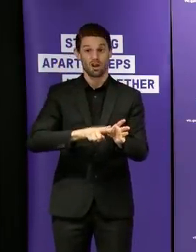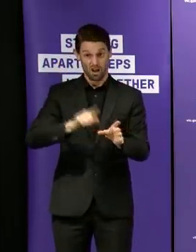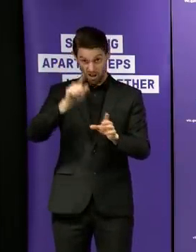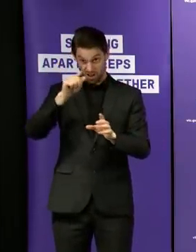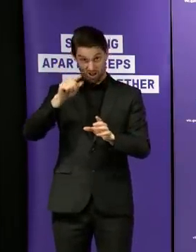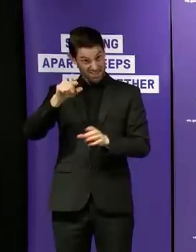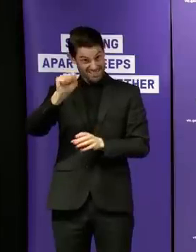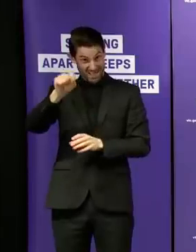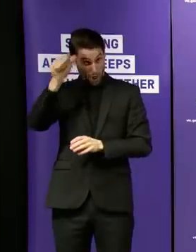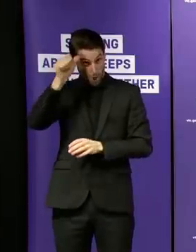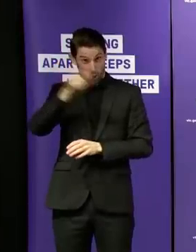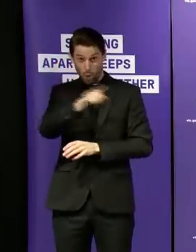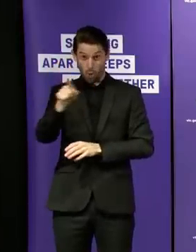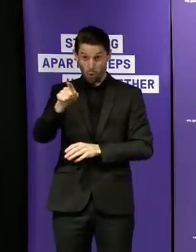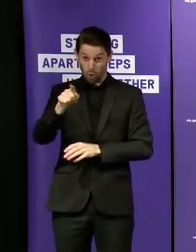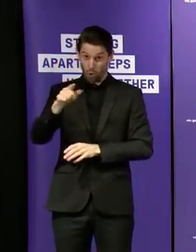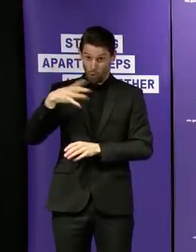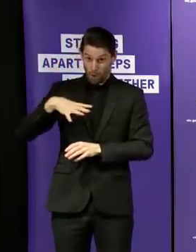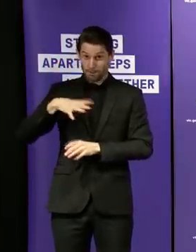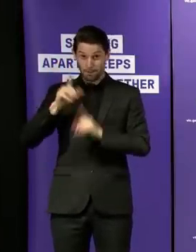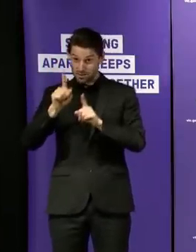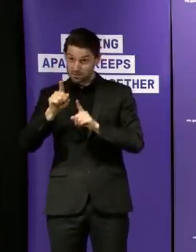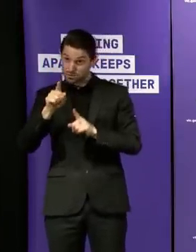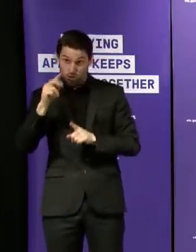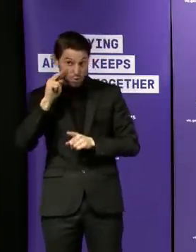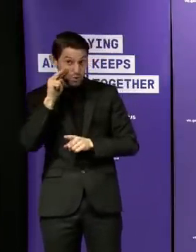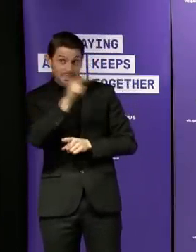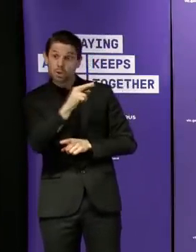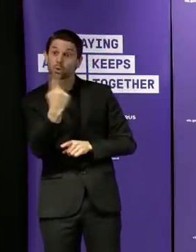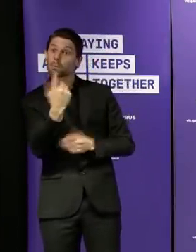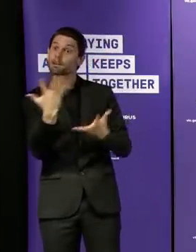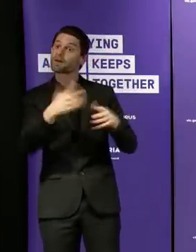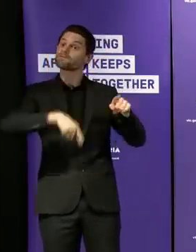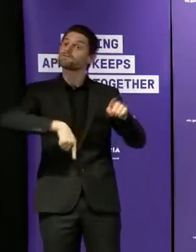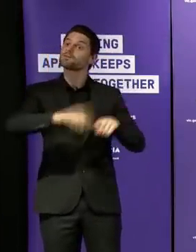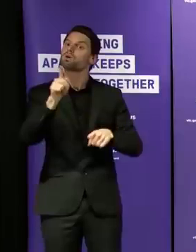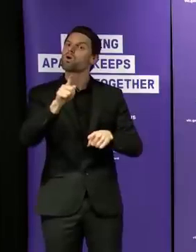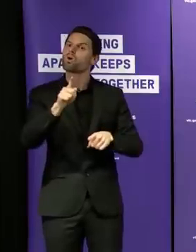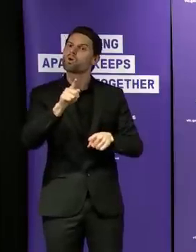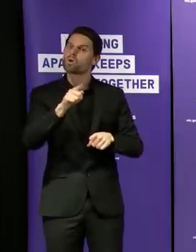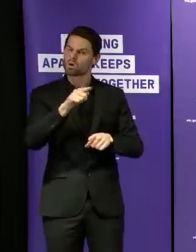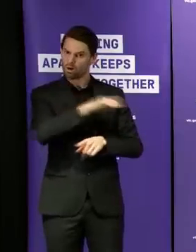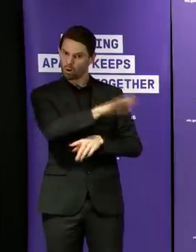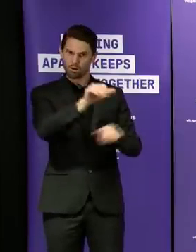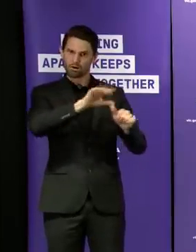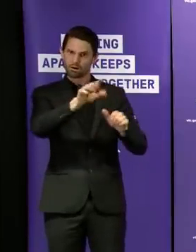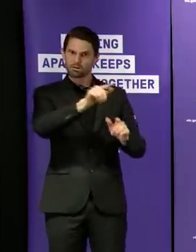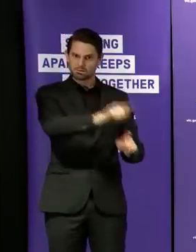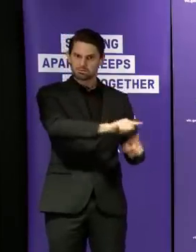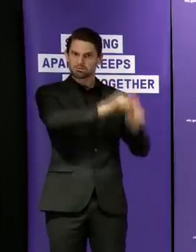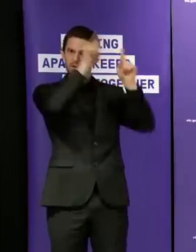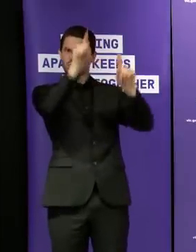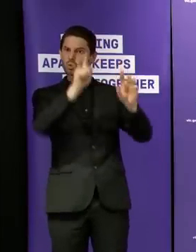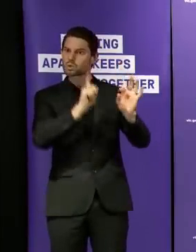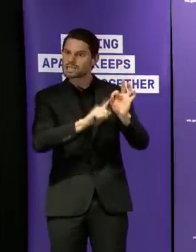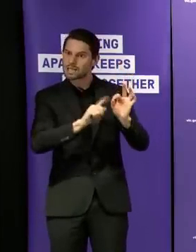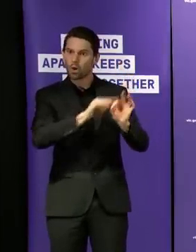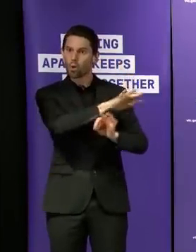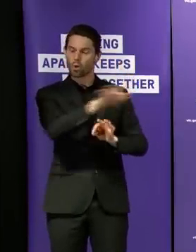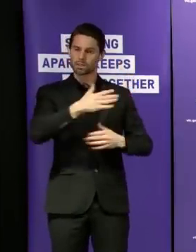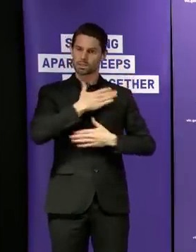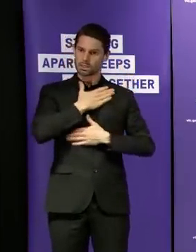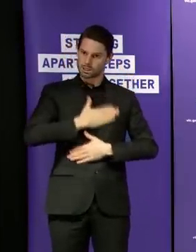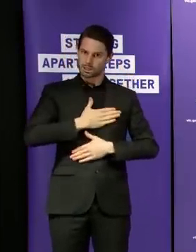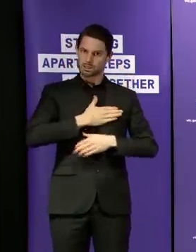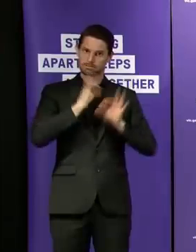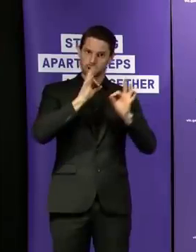ever. They've followed the rules. They've been in quarantine. They've had all sorts of different restrictions placed on them, and we need to do the